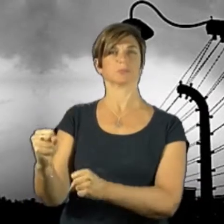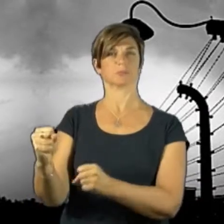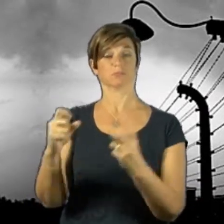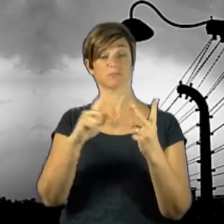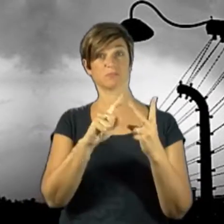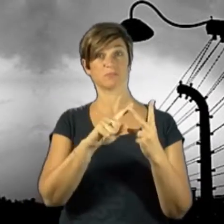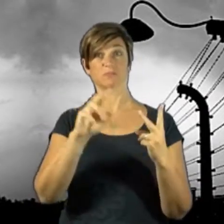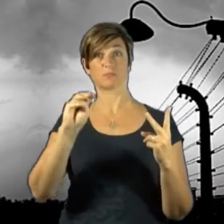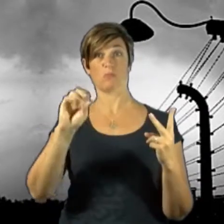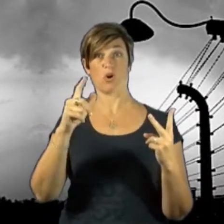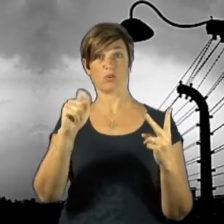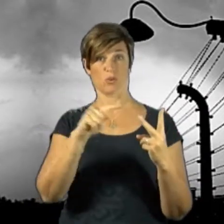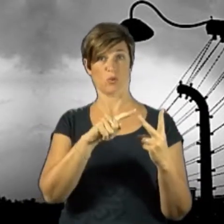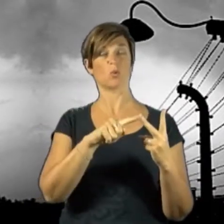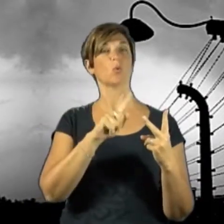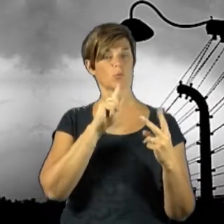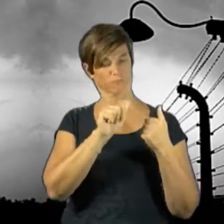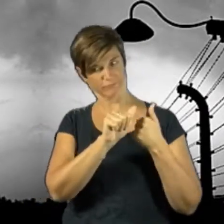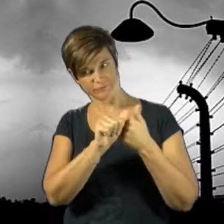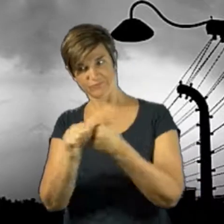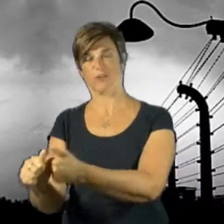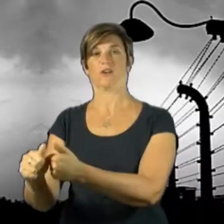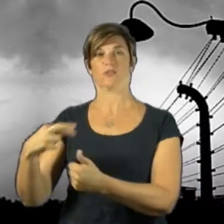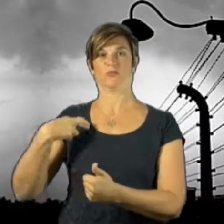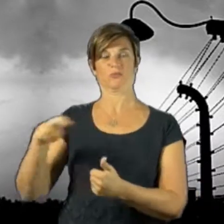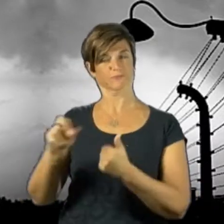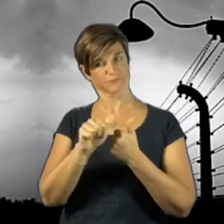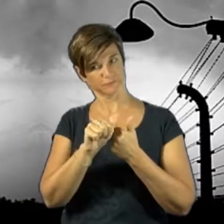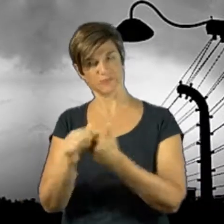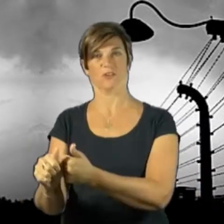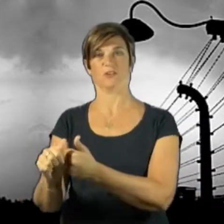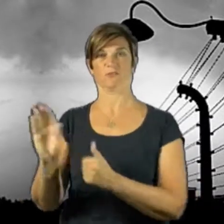Mrs. Frank was a little religious, and Margot went in that direction too.